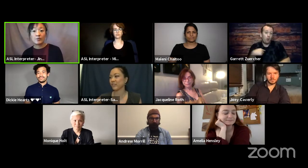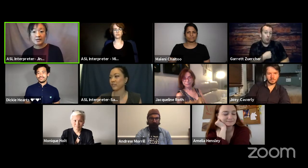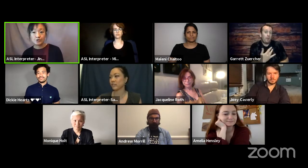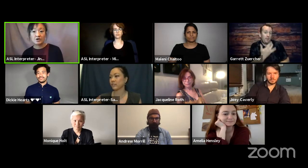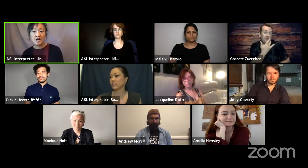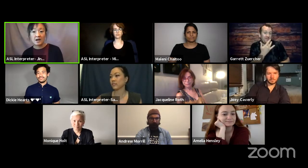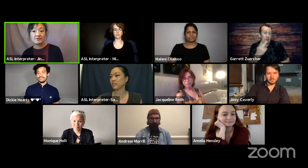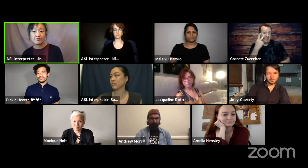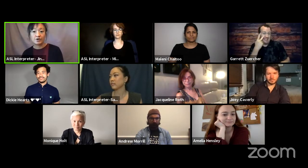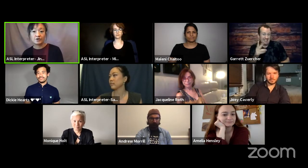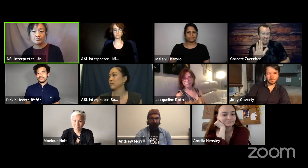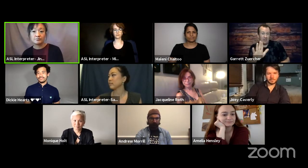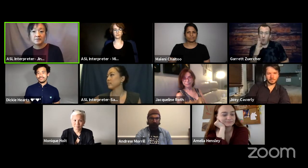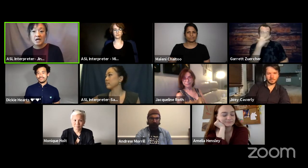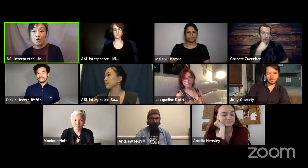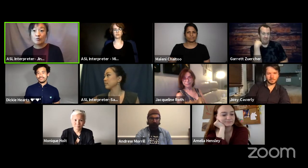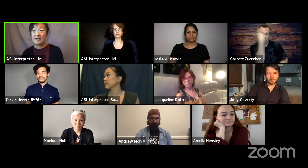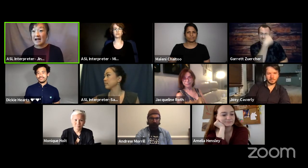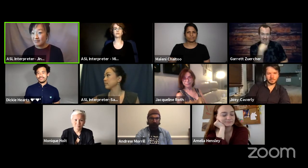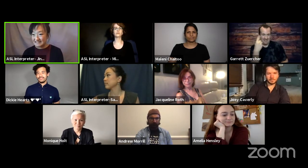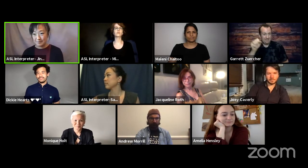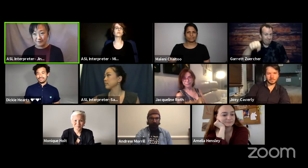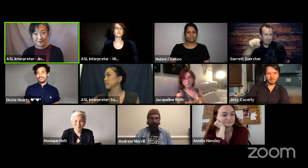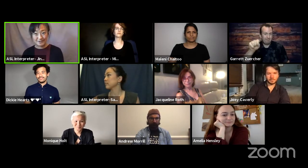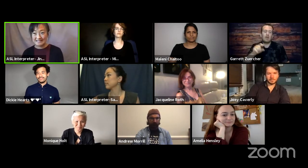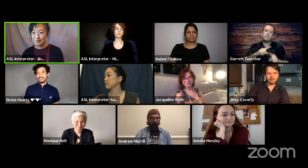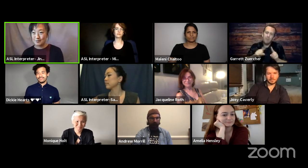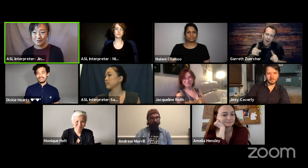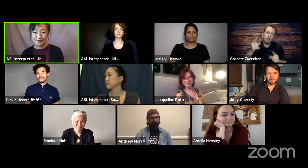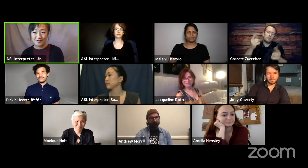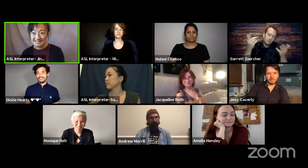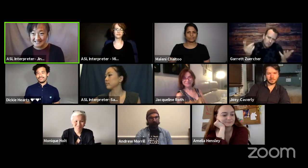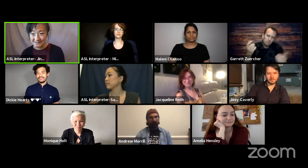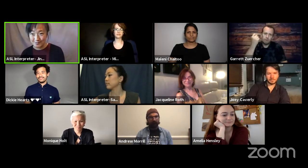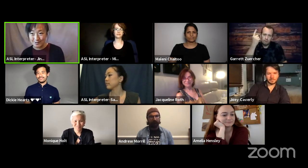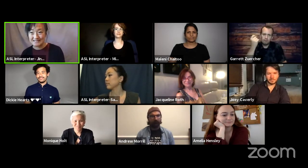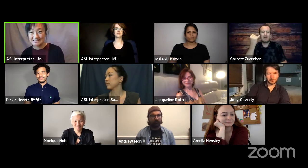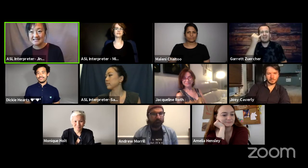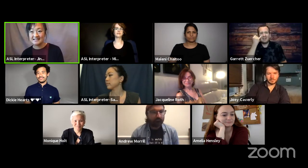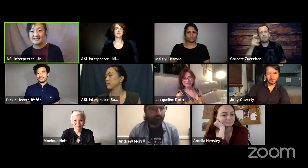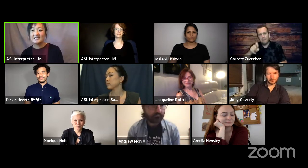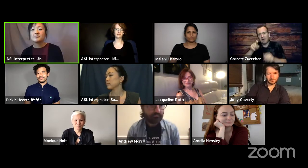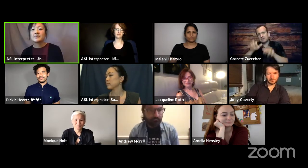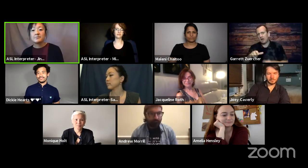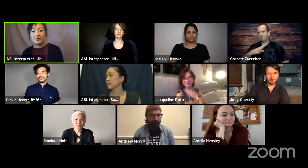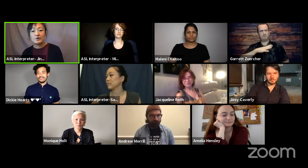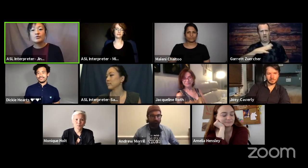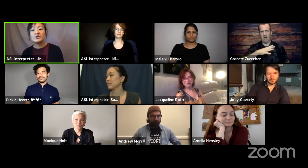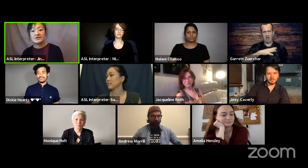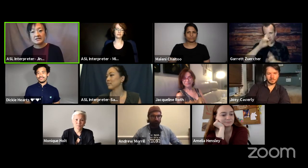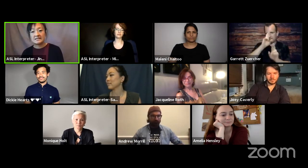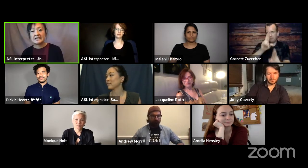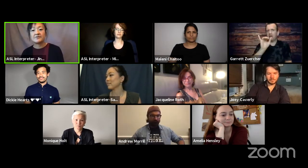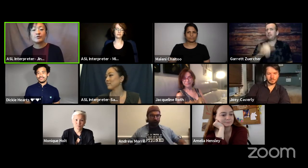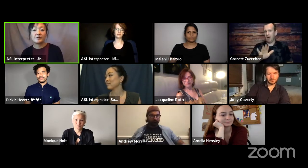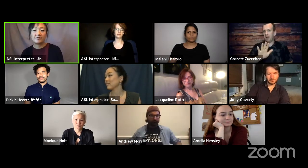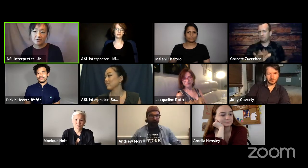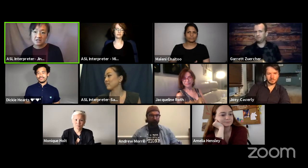question or comment for you. We would obviously prefer to see your beautiful faces, of course, but we would understand if you'd prefer to type